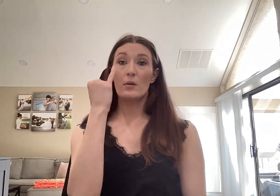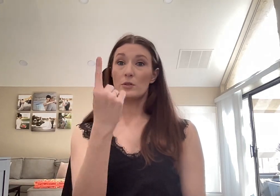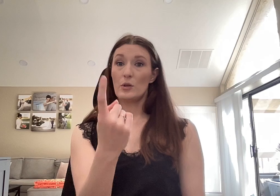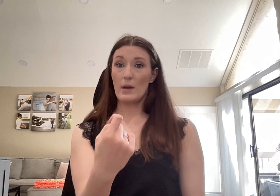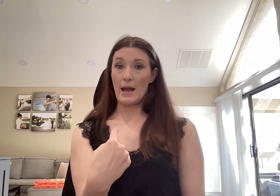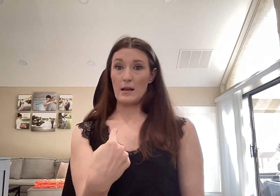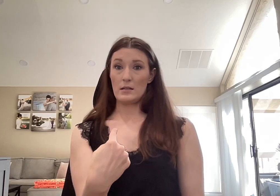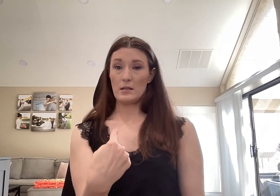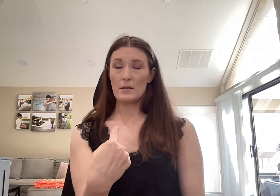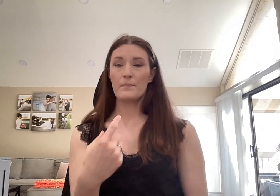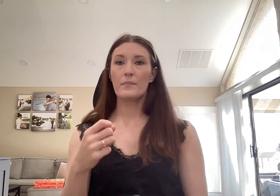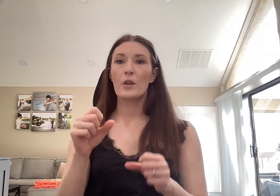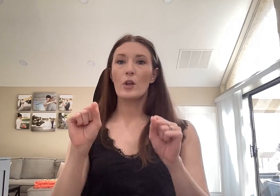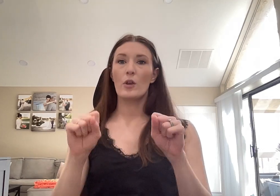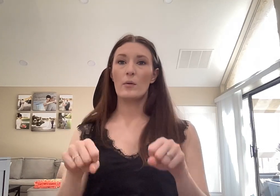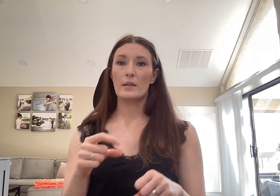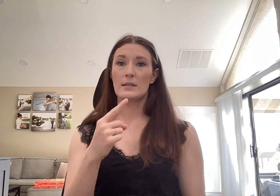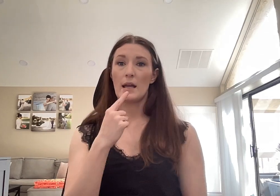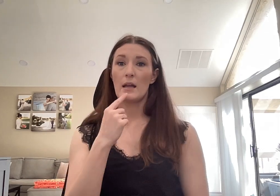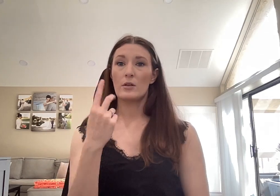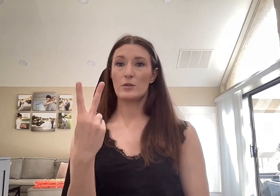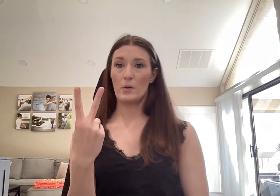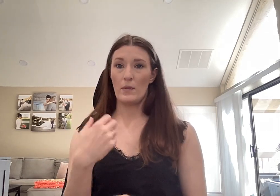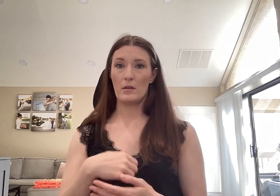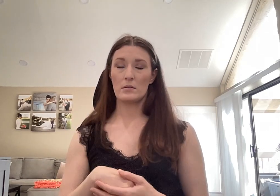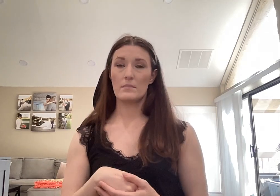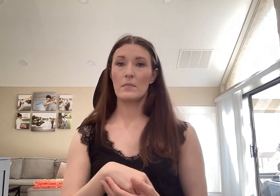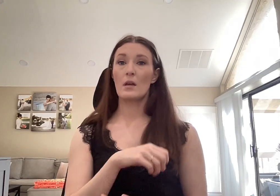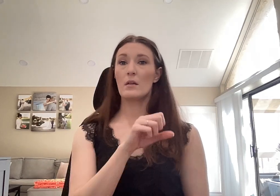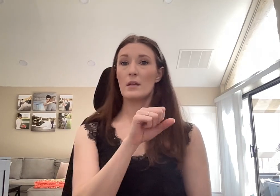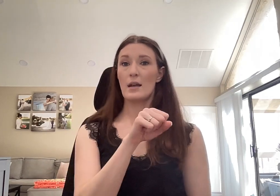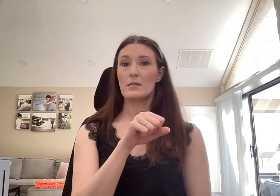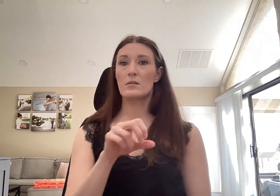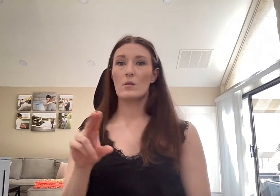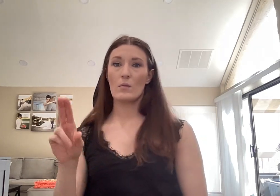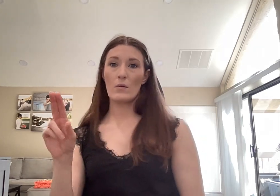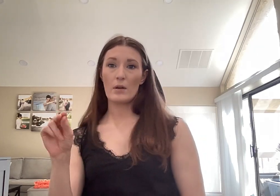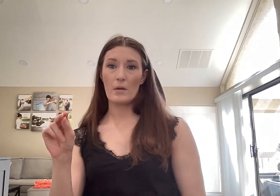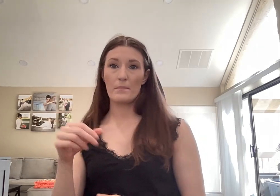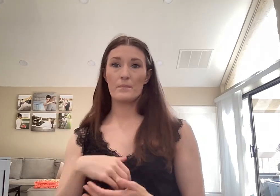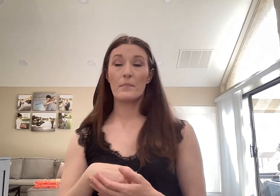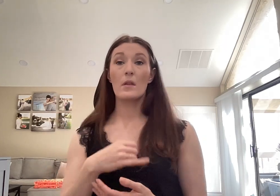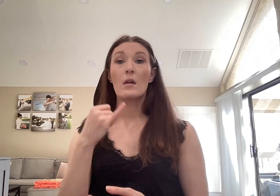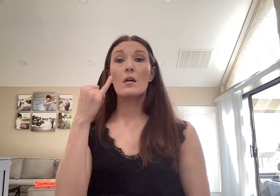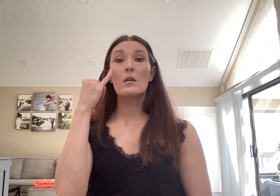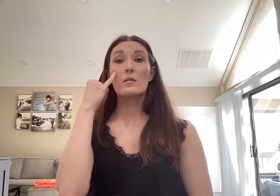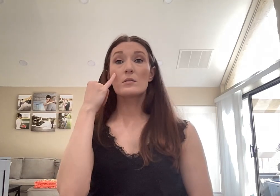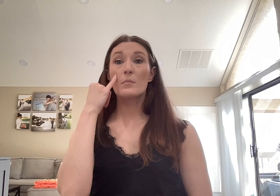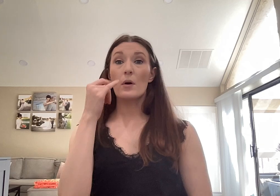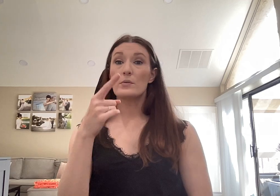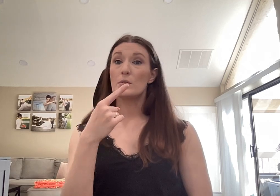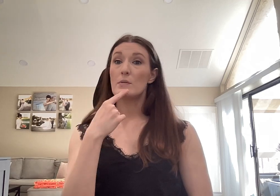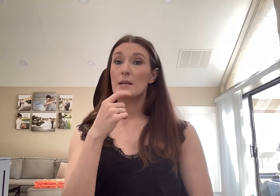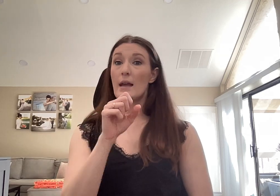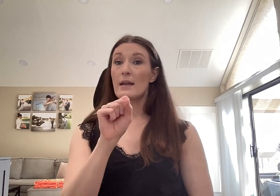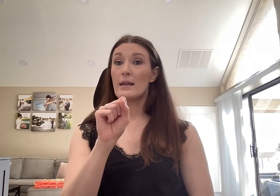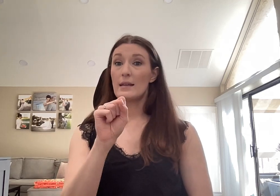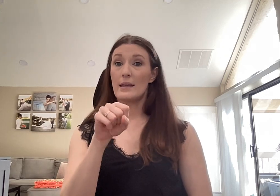Suppose you get asked. You can say 2 things, yes or no. Suppose you say